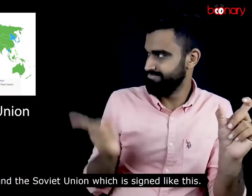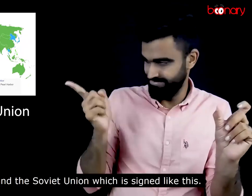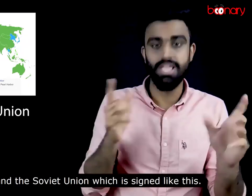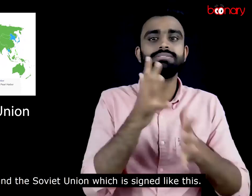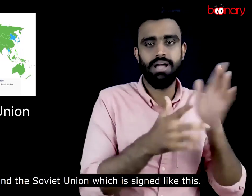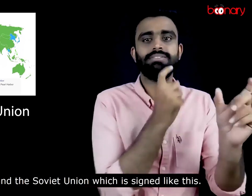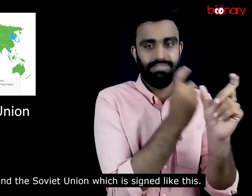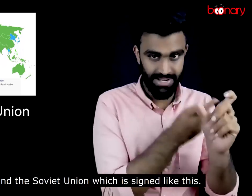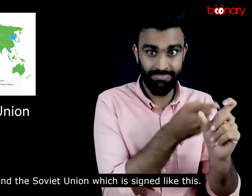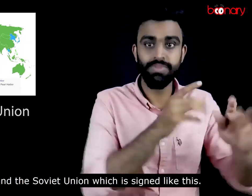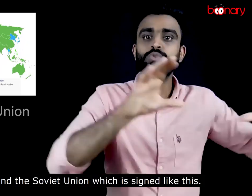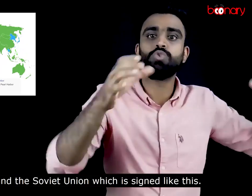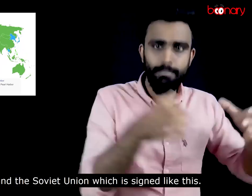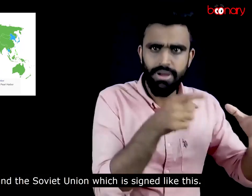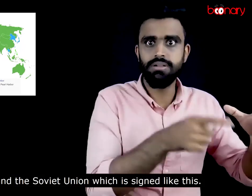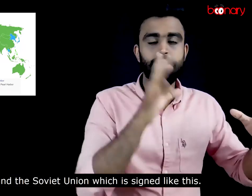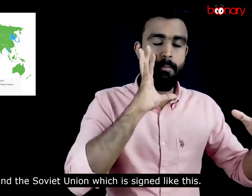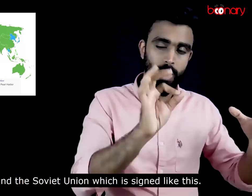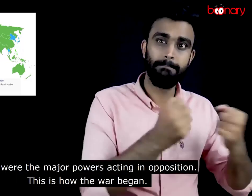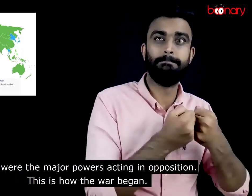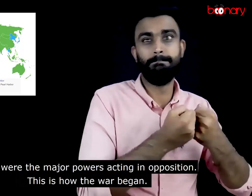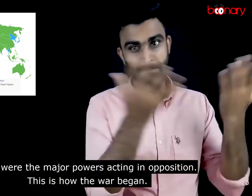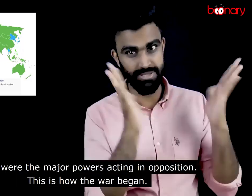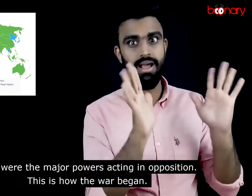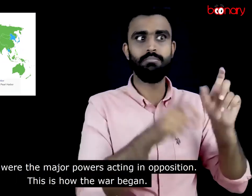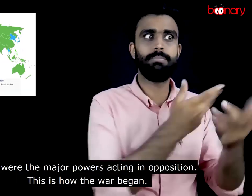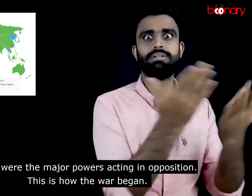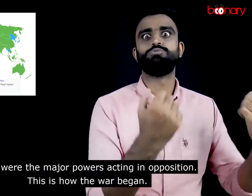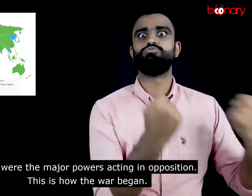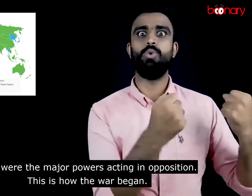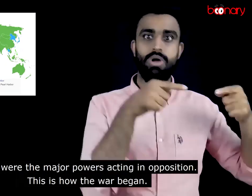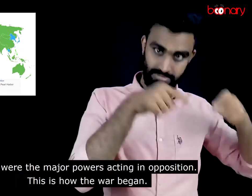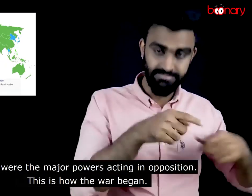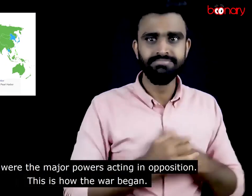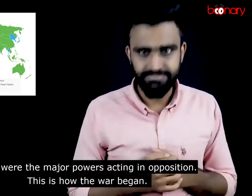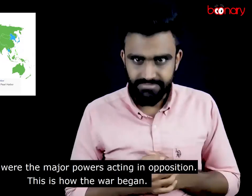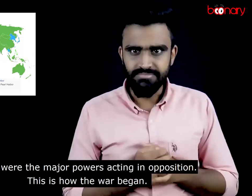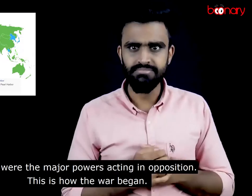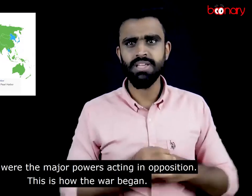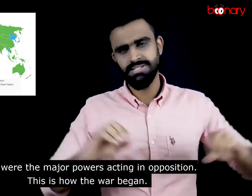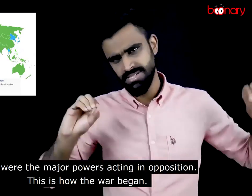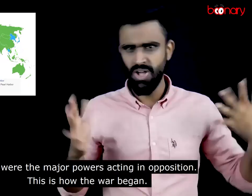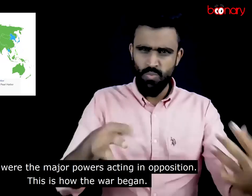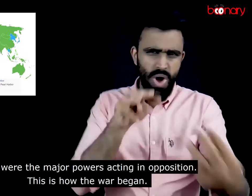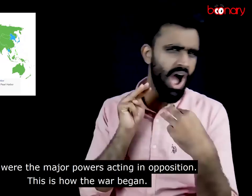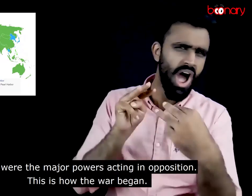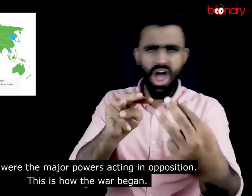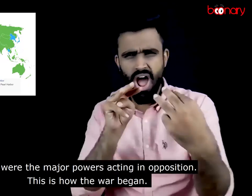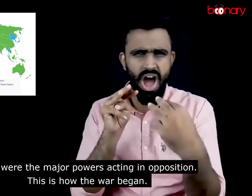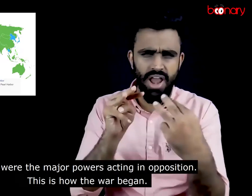the Soviet Union, which is signed like this. These were the major powers acting in opposition. This is how the war began.